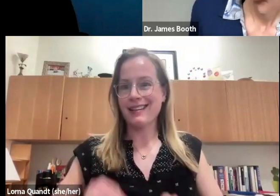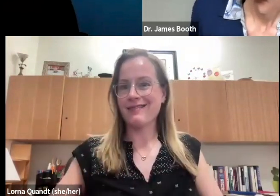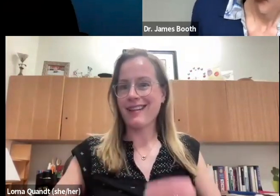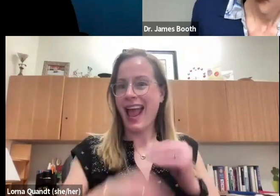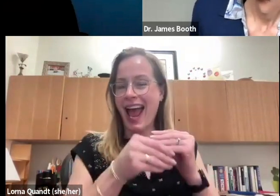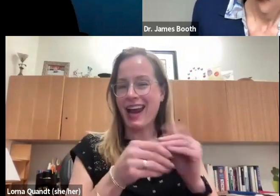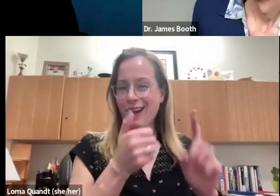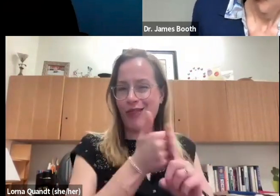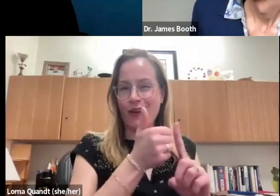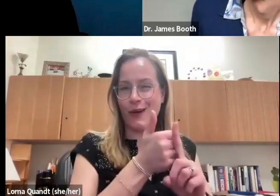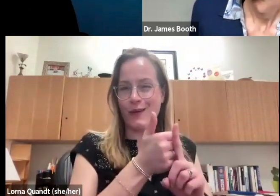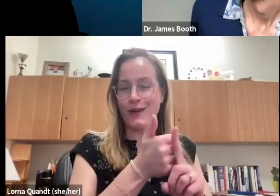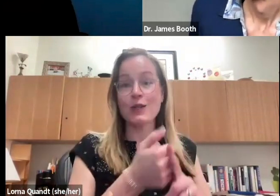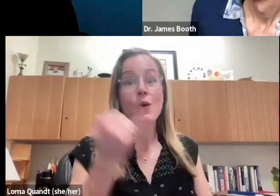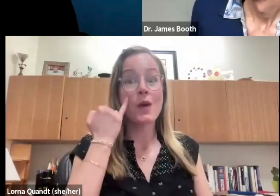And